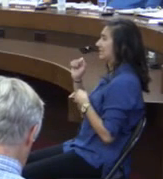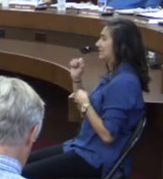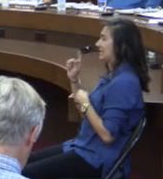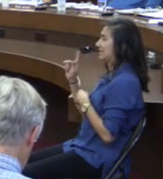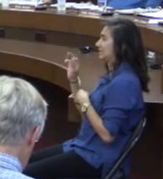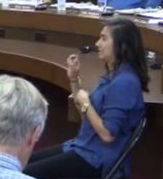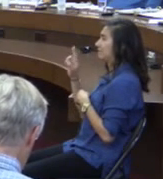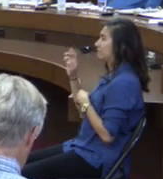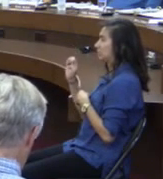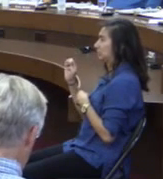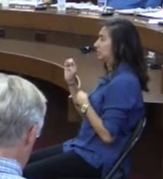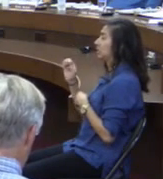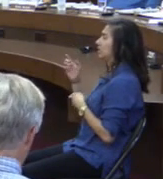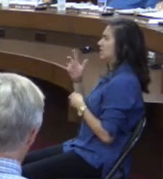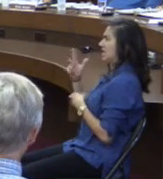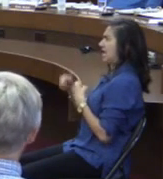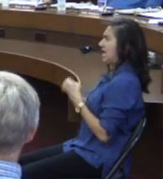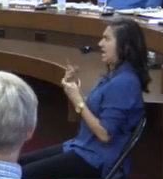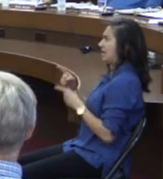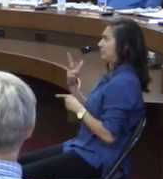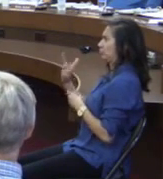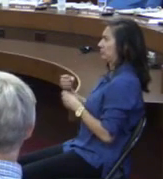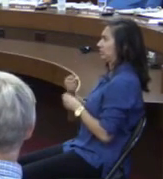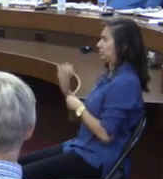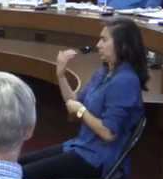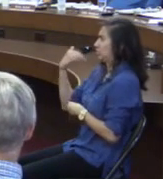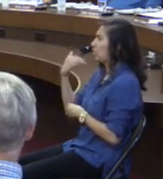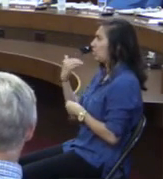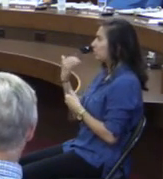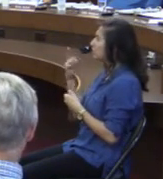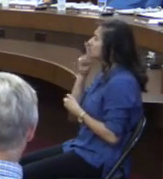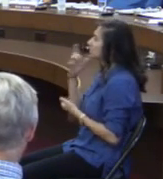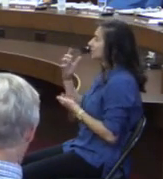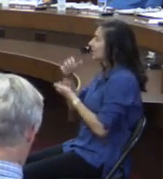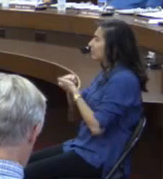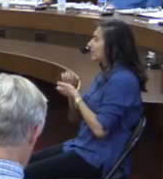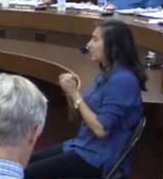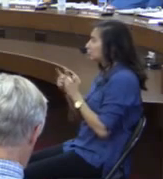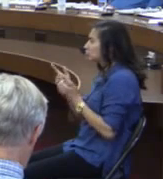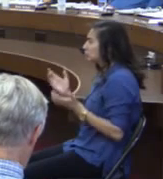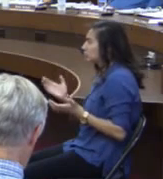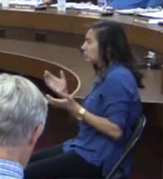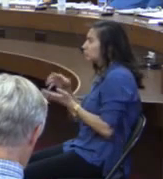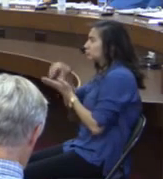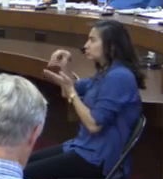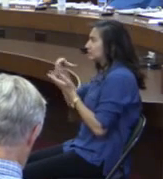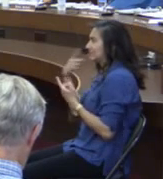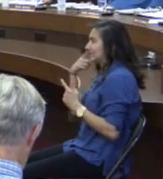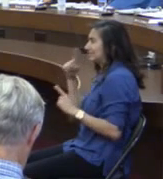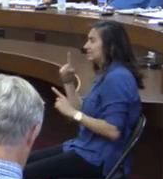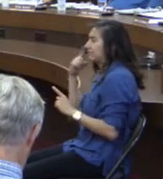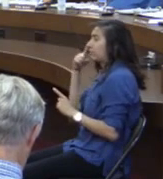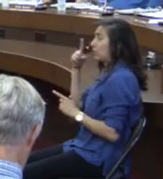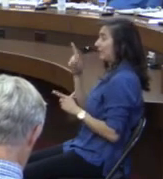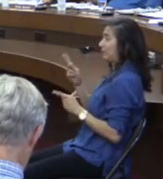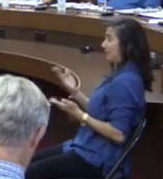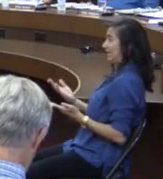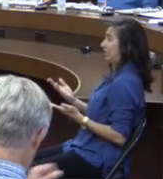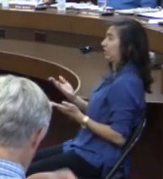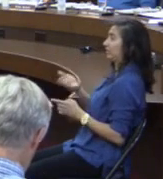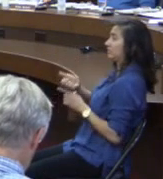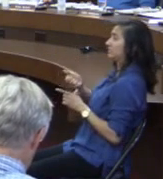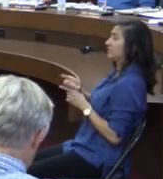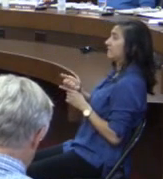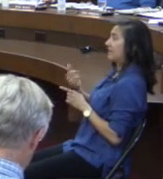3 years ago to collaborate on how to promote student success for those on our campus who do suffer from